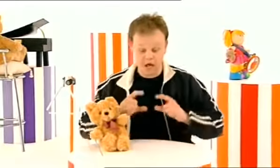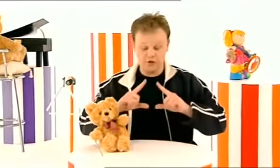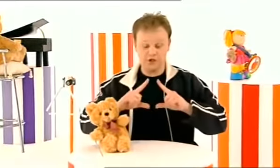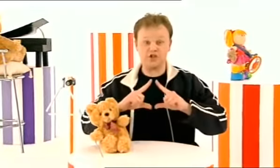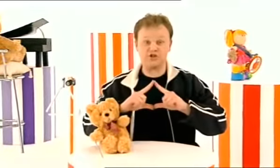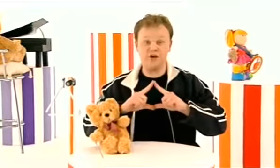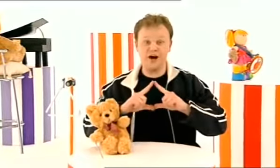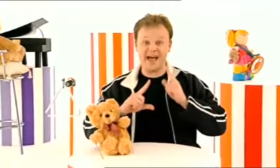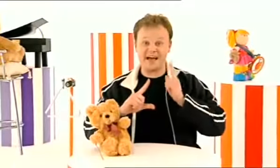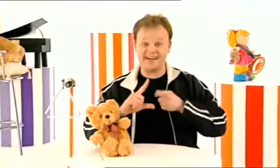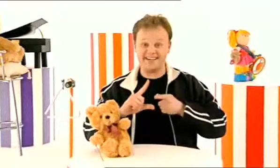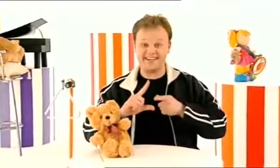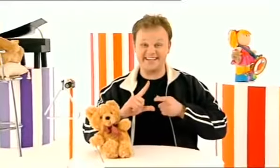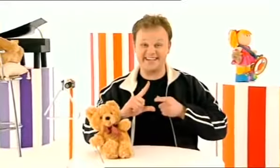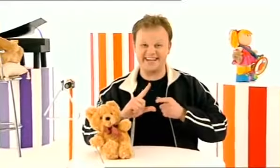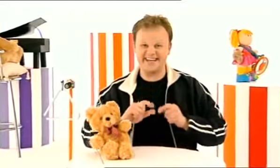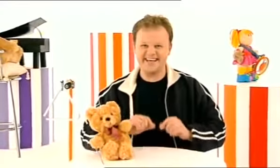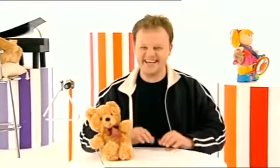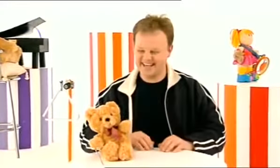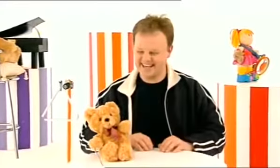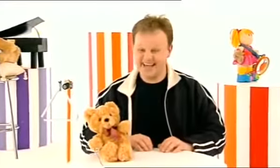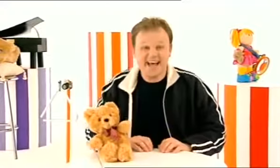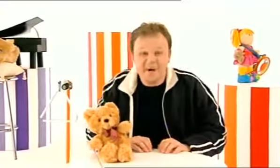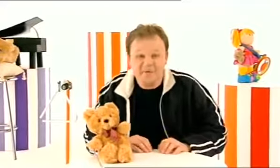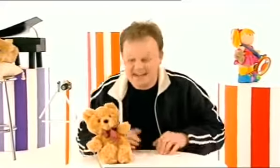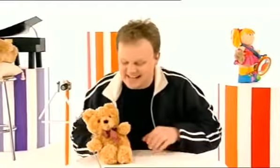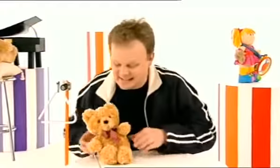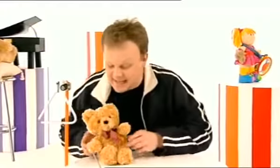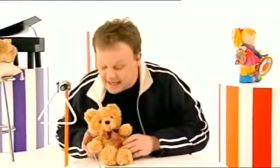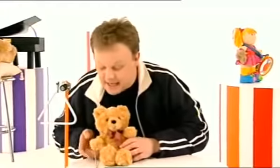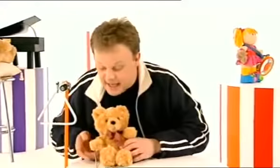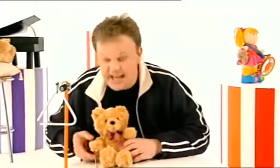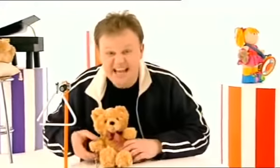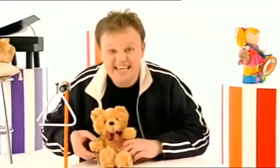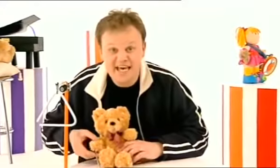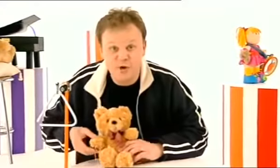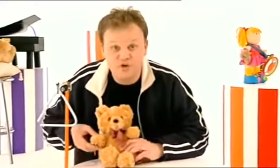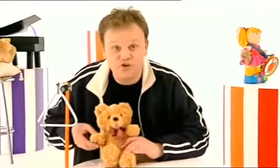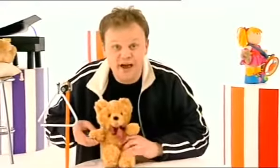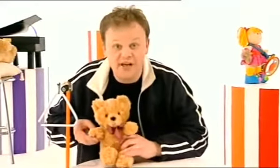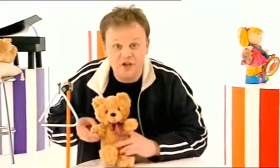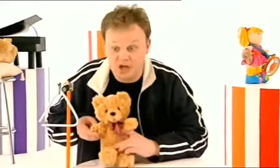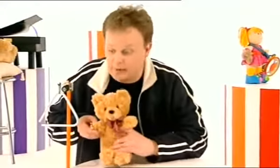the triangle. Come on then, Little Ted. Let's hear your triangle, shall we?